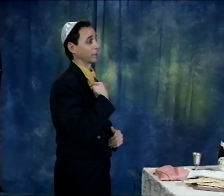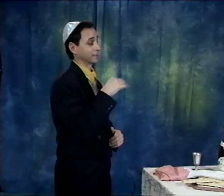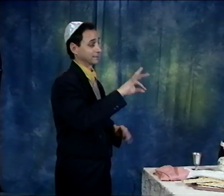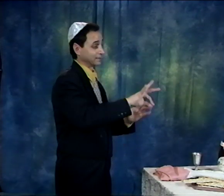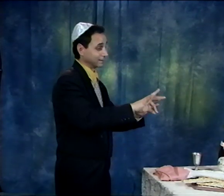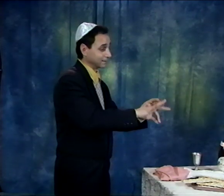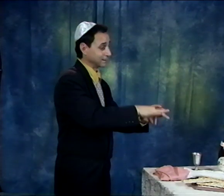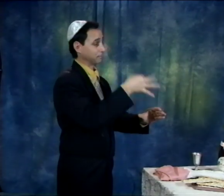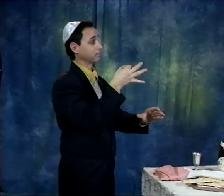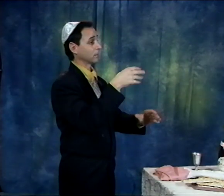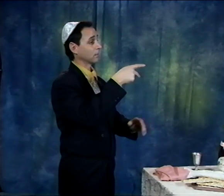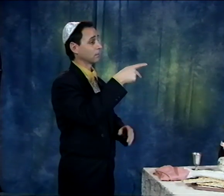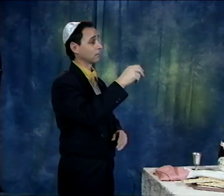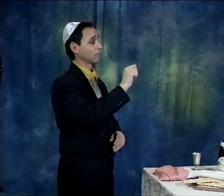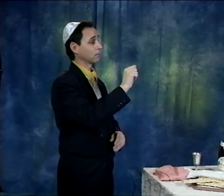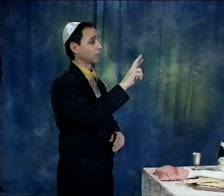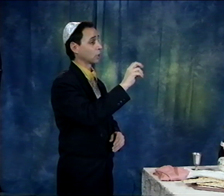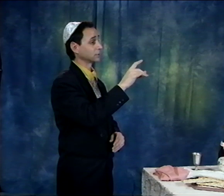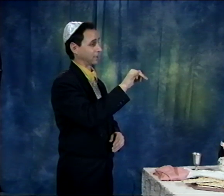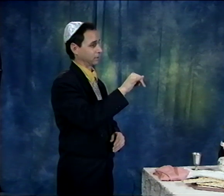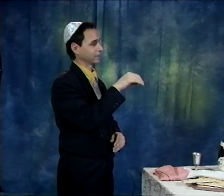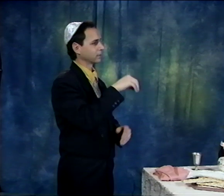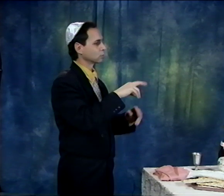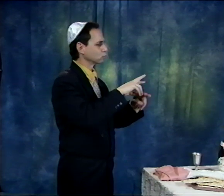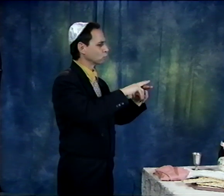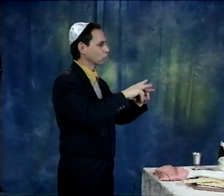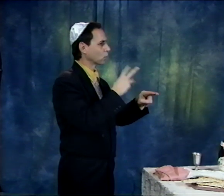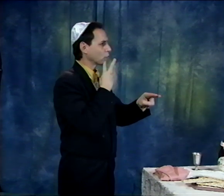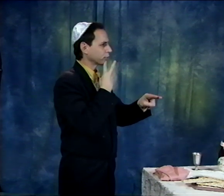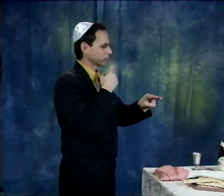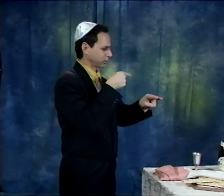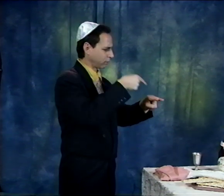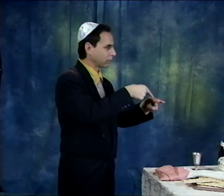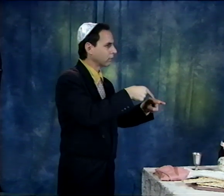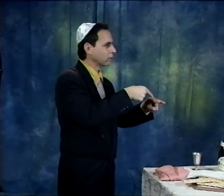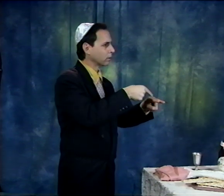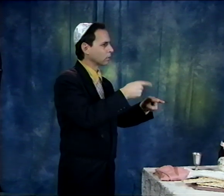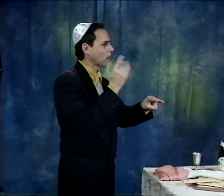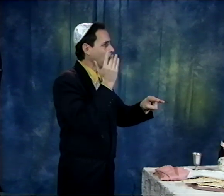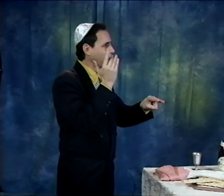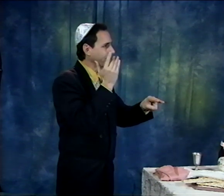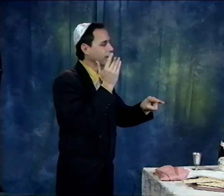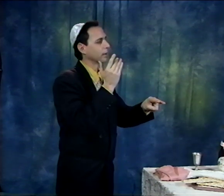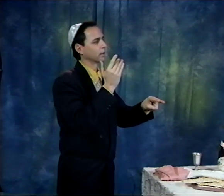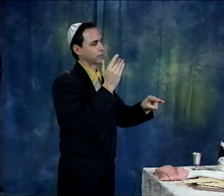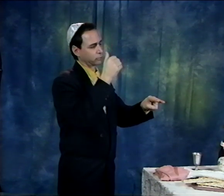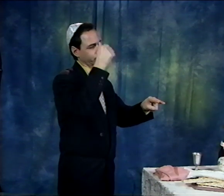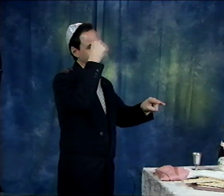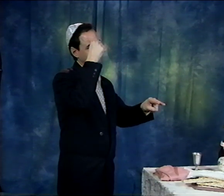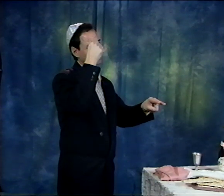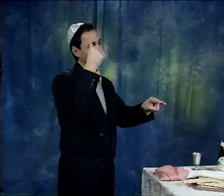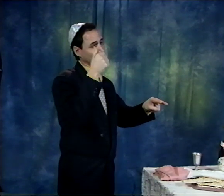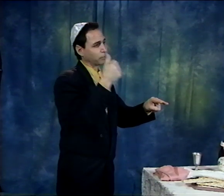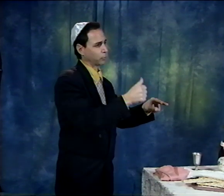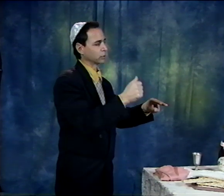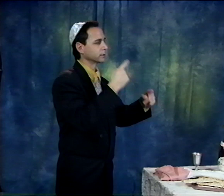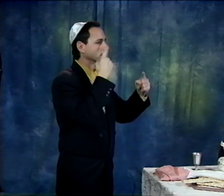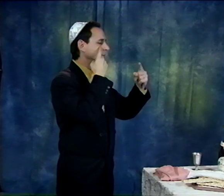I see. We dip the parsley in salt water. The reason why is to remember